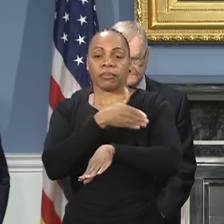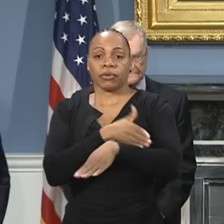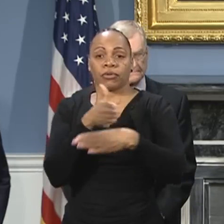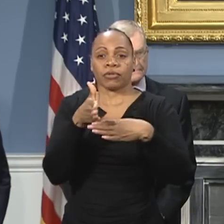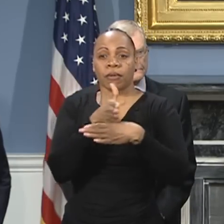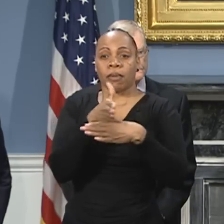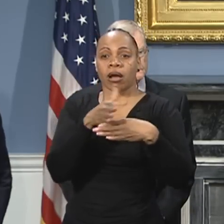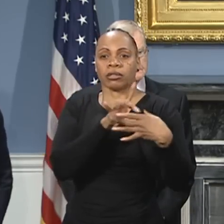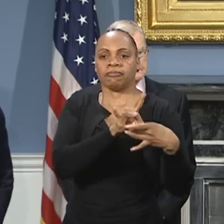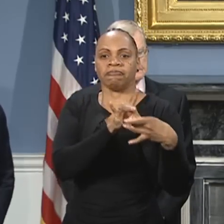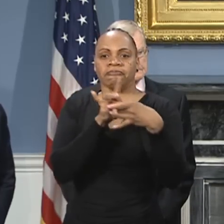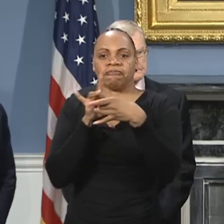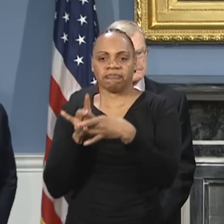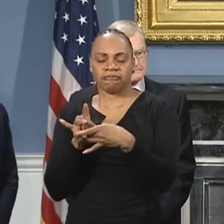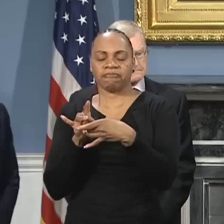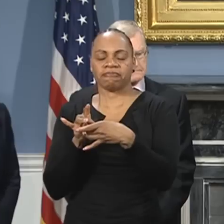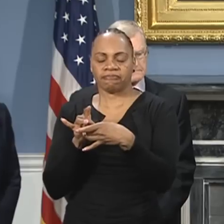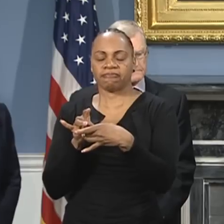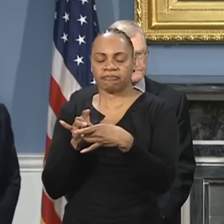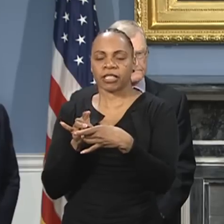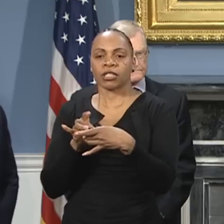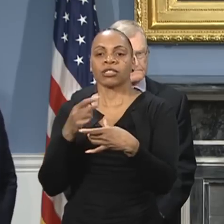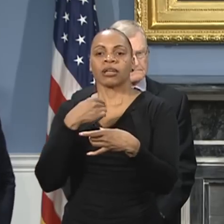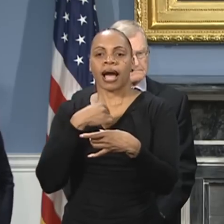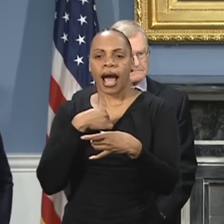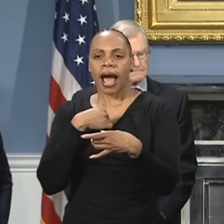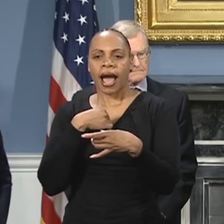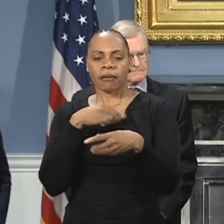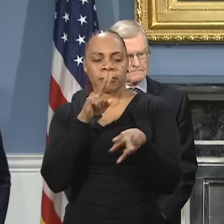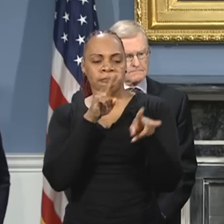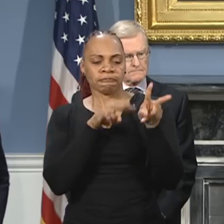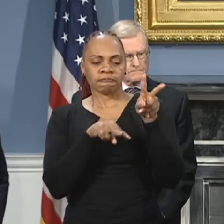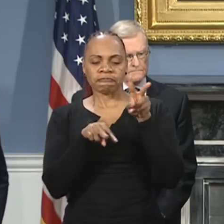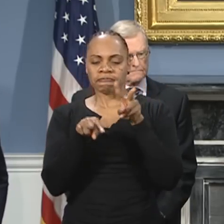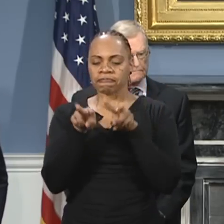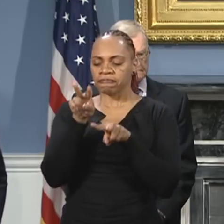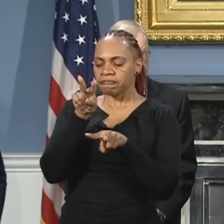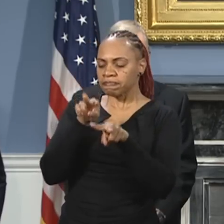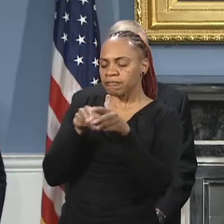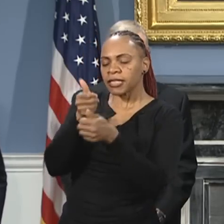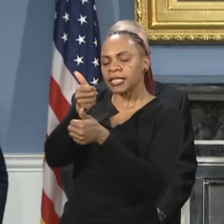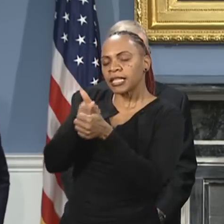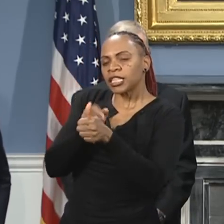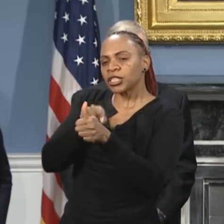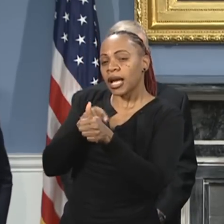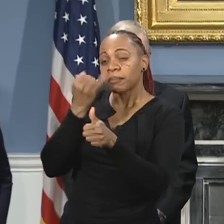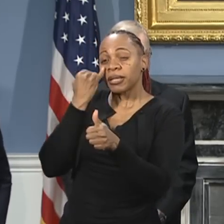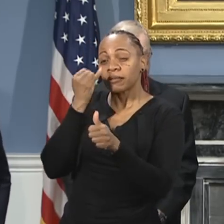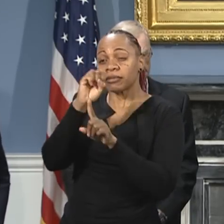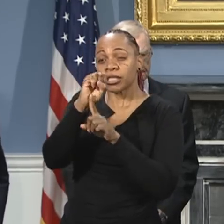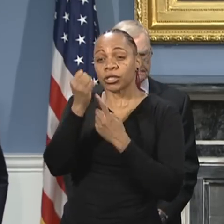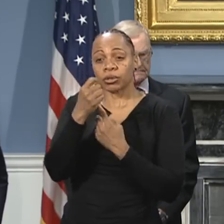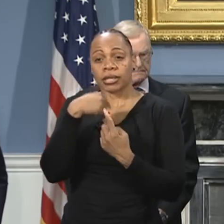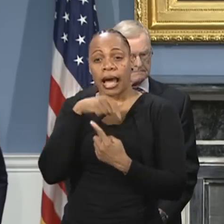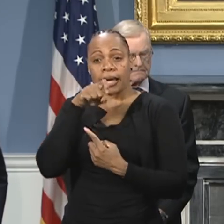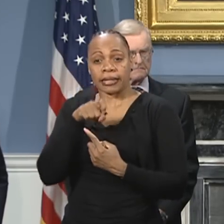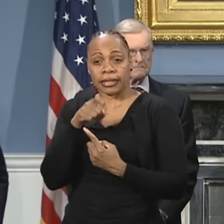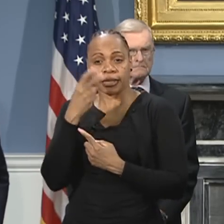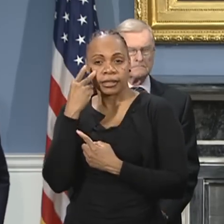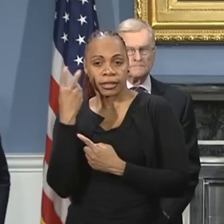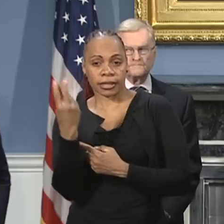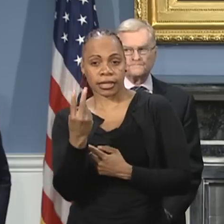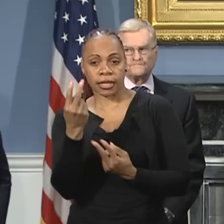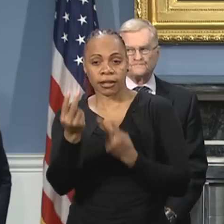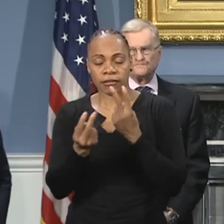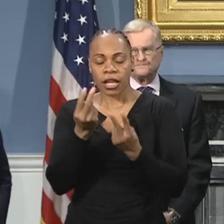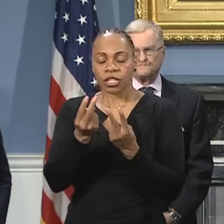a real spirit of partnership there. So I'm going to judge each and every time if there's things I need to see myself. I will certainly make clear to all New Yorkers and